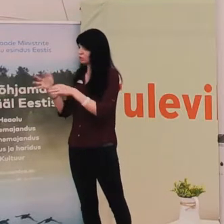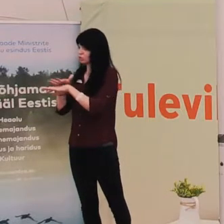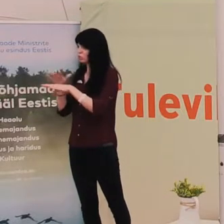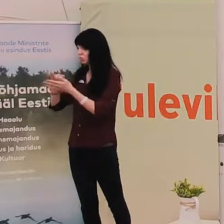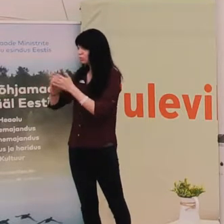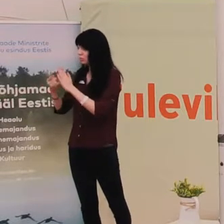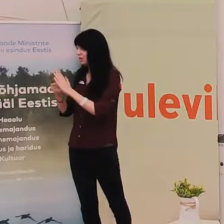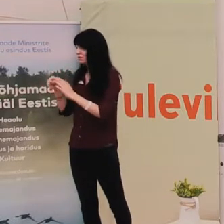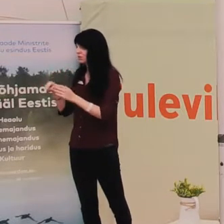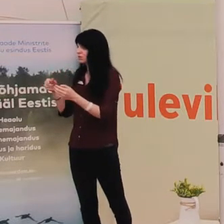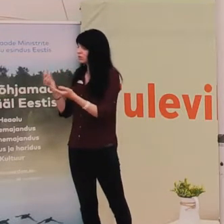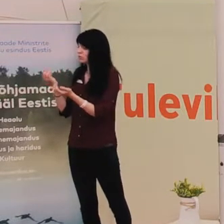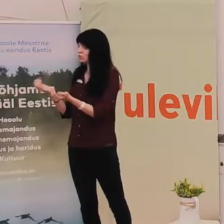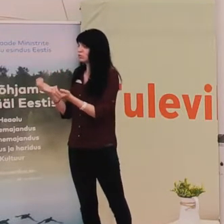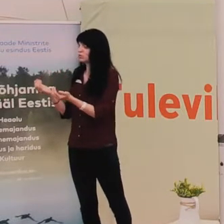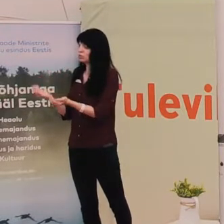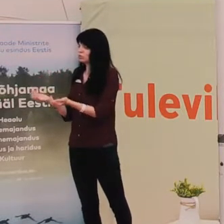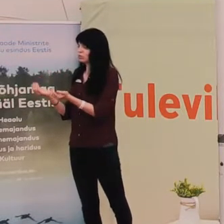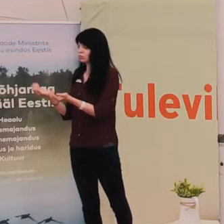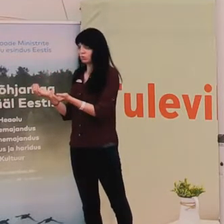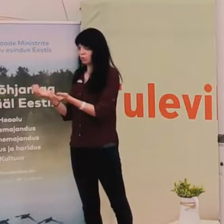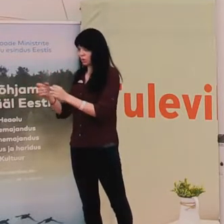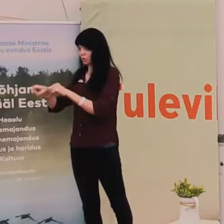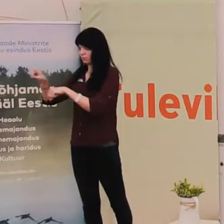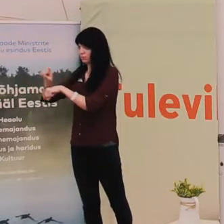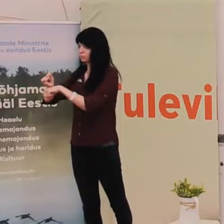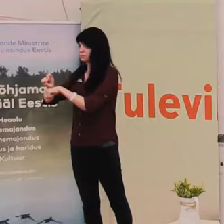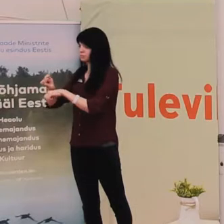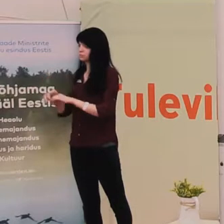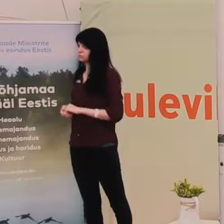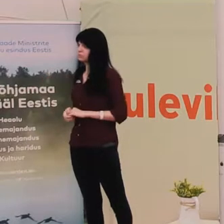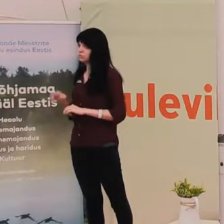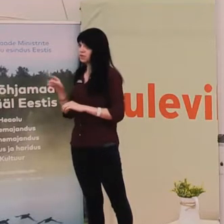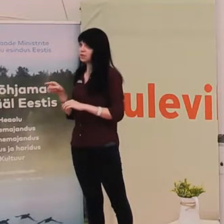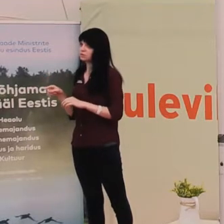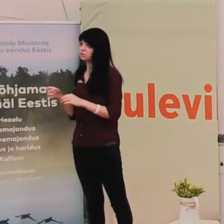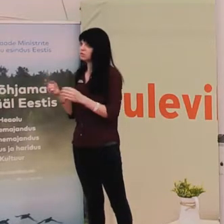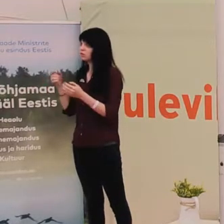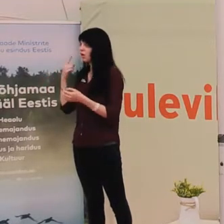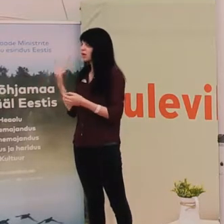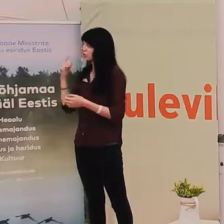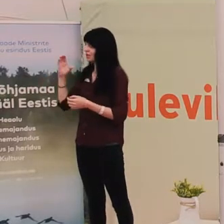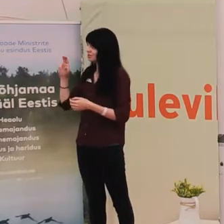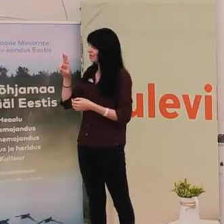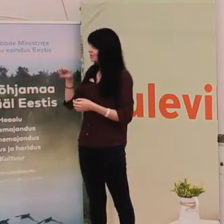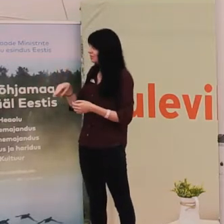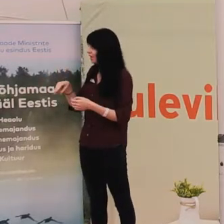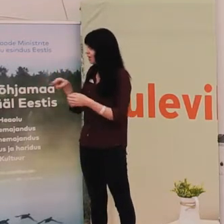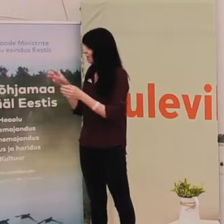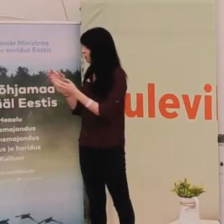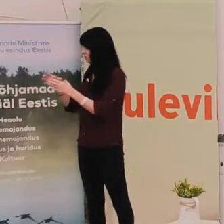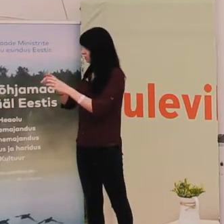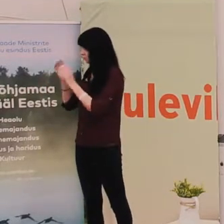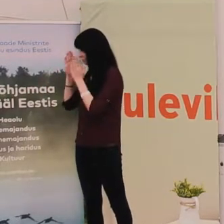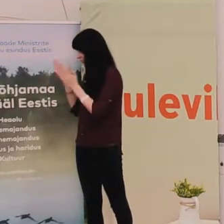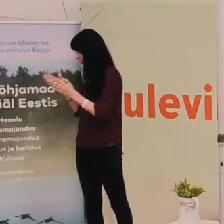over 40 square meters. So I think that instead of only focusing on GNP and economic growth, we should also